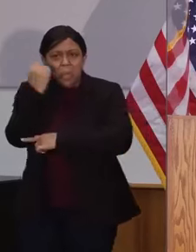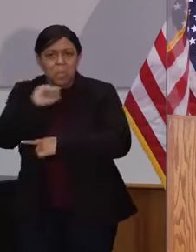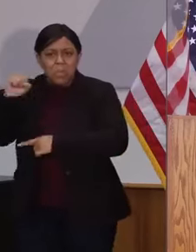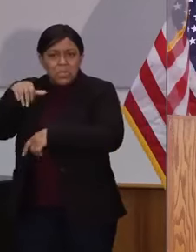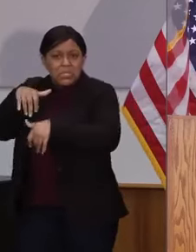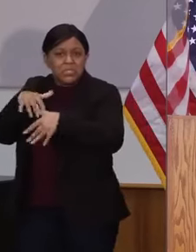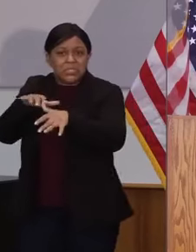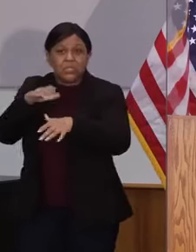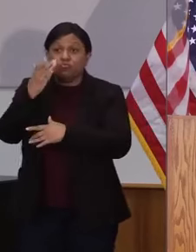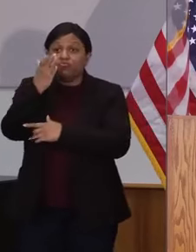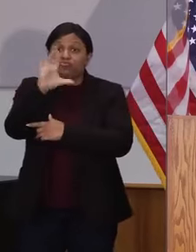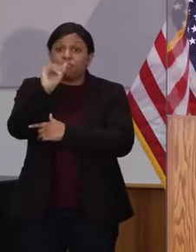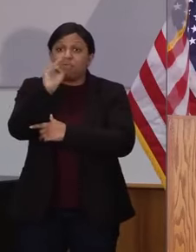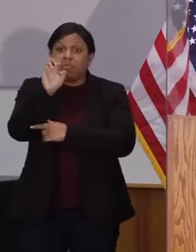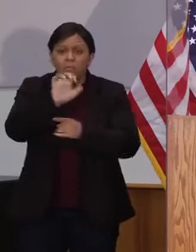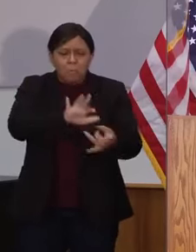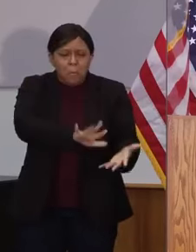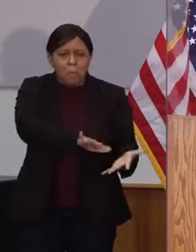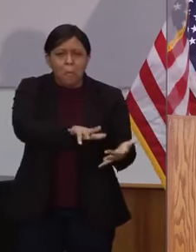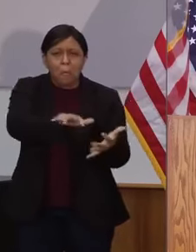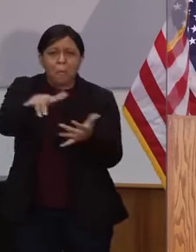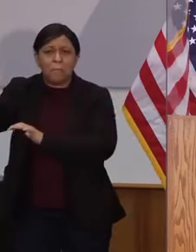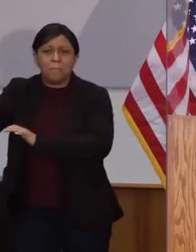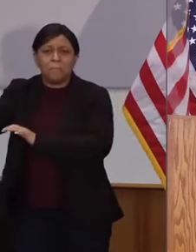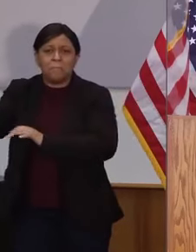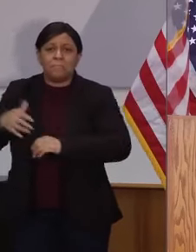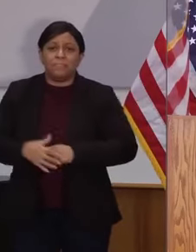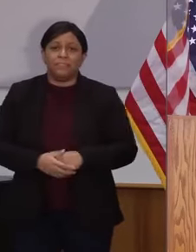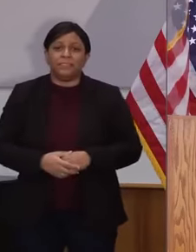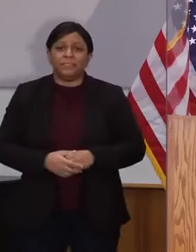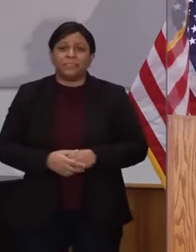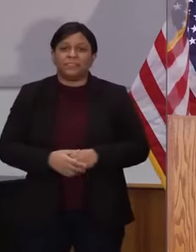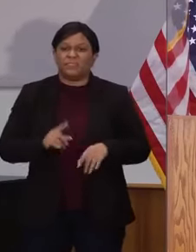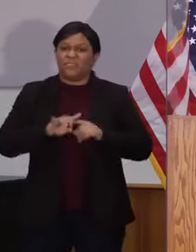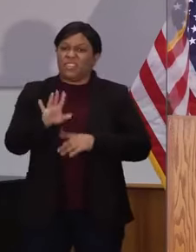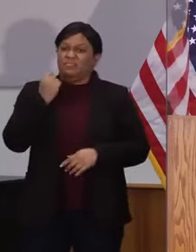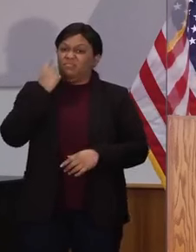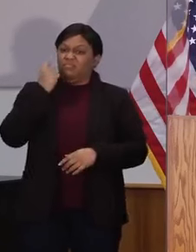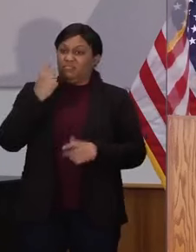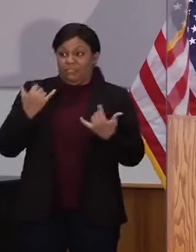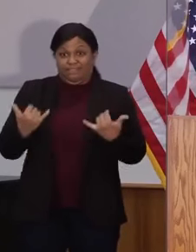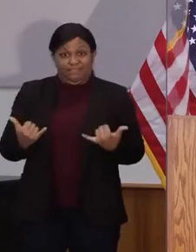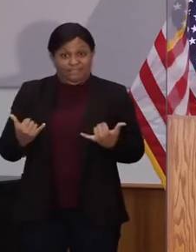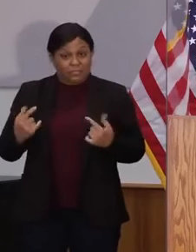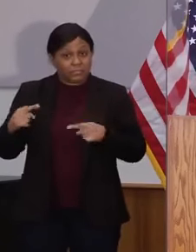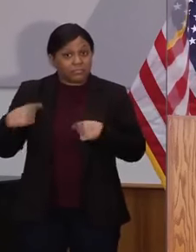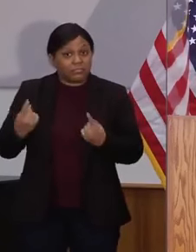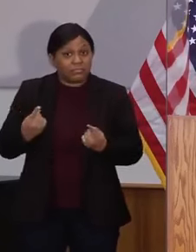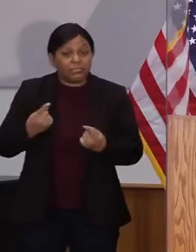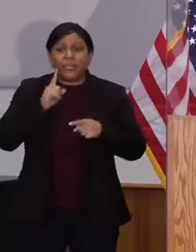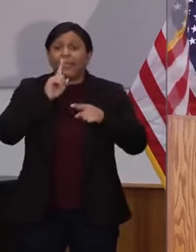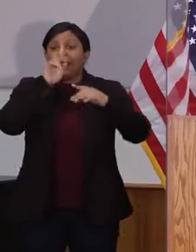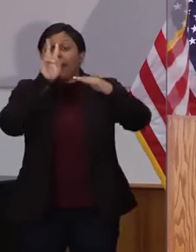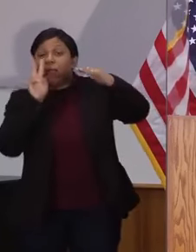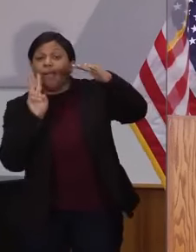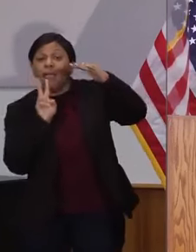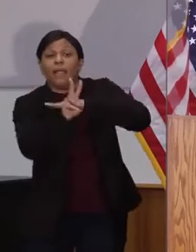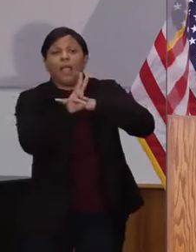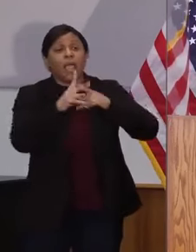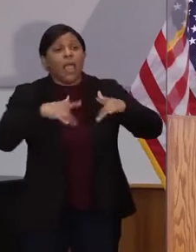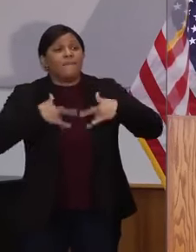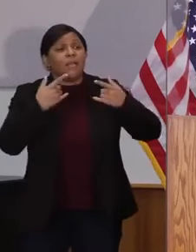do is, since that time, while we can't anticipate every single event, there certainly is things that